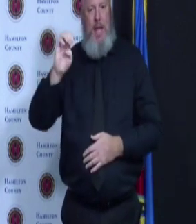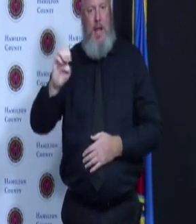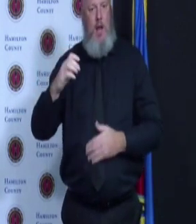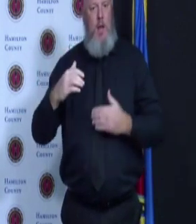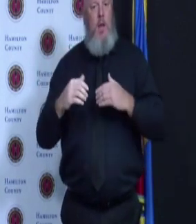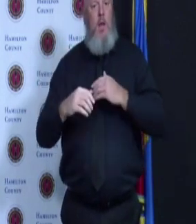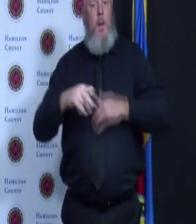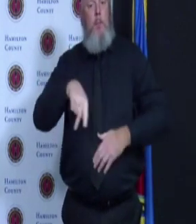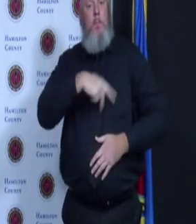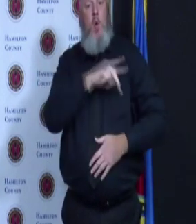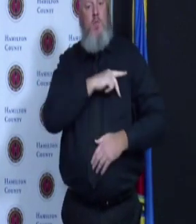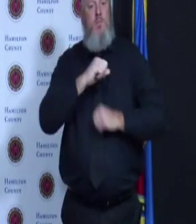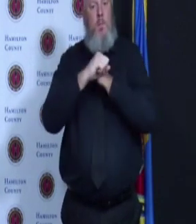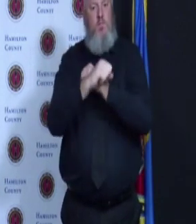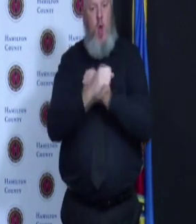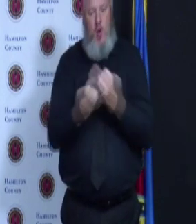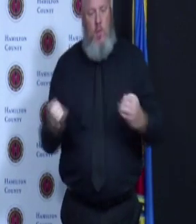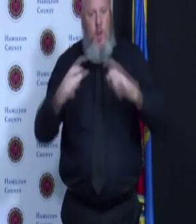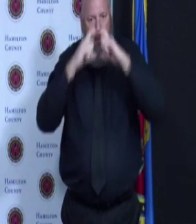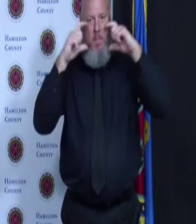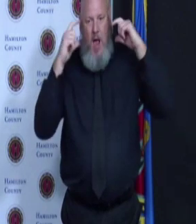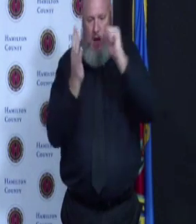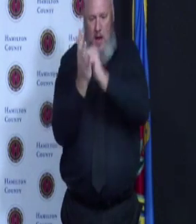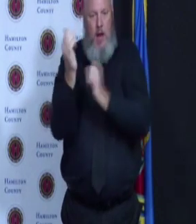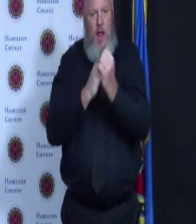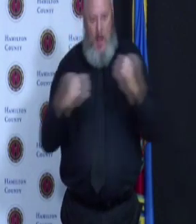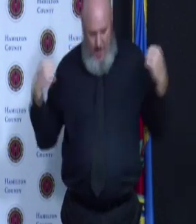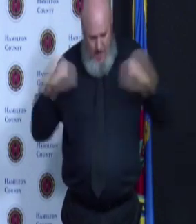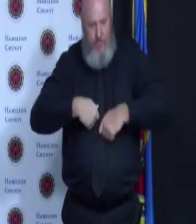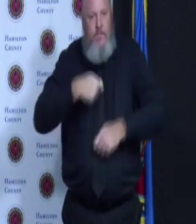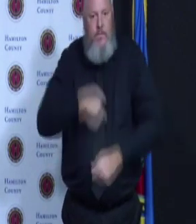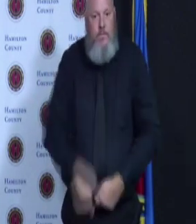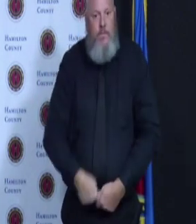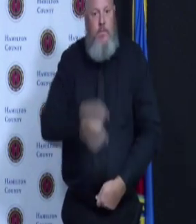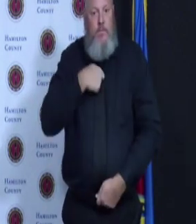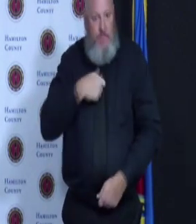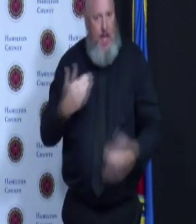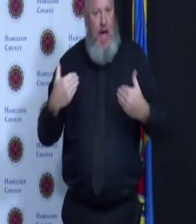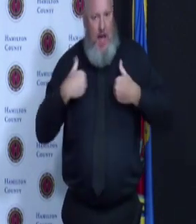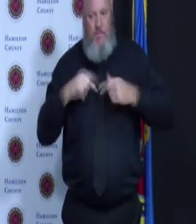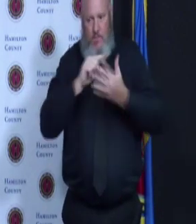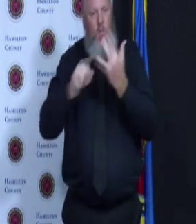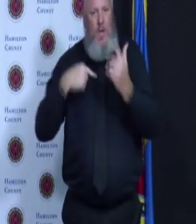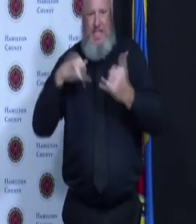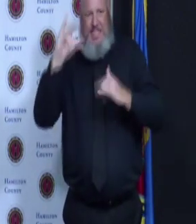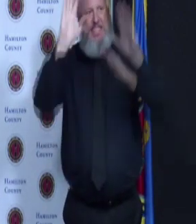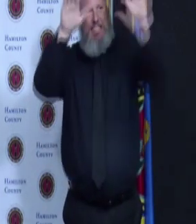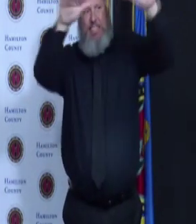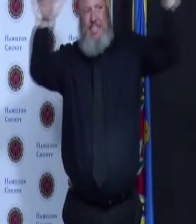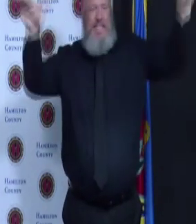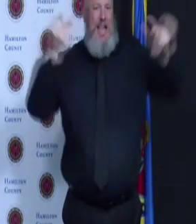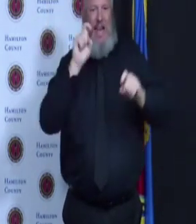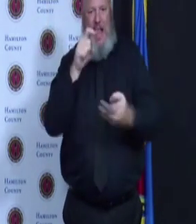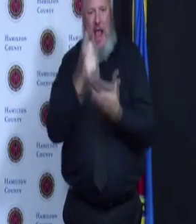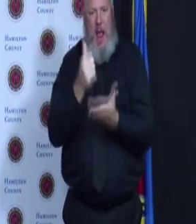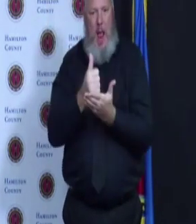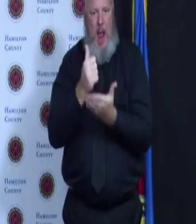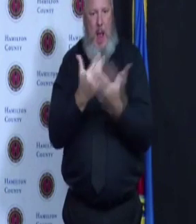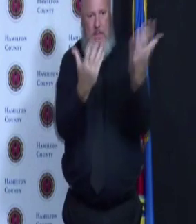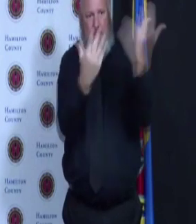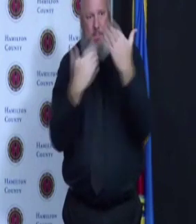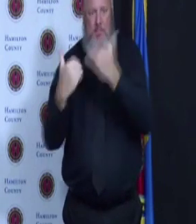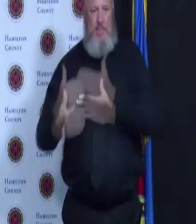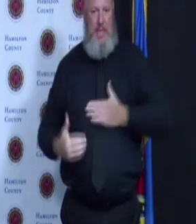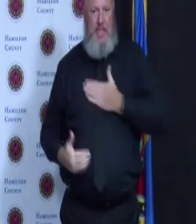our buildings operational, safe, and clean during this incredibly stressful time. So just